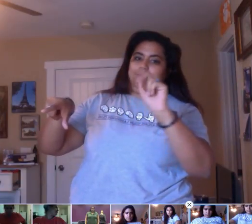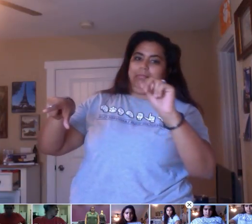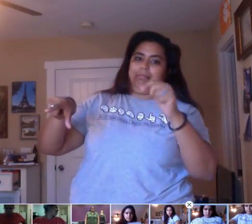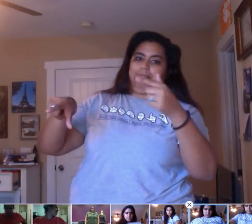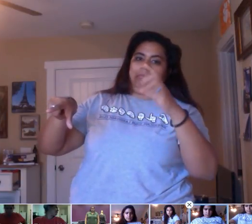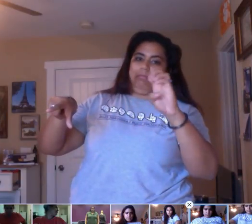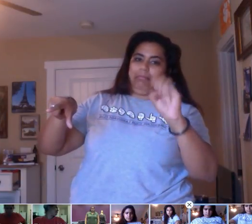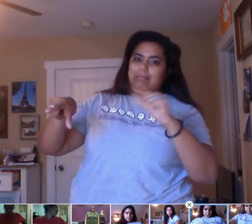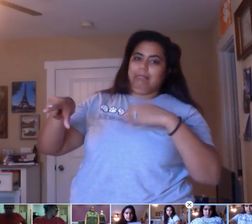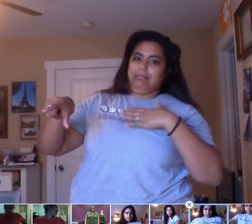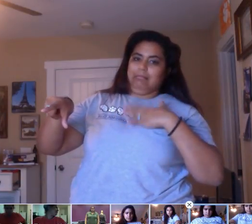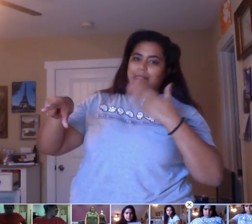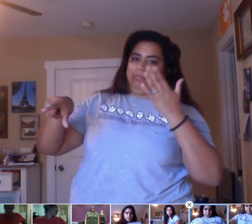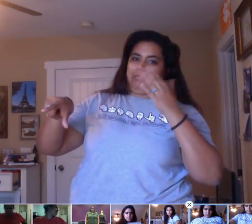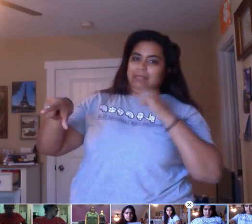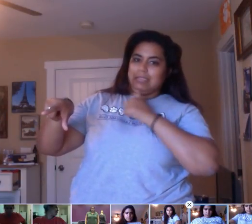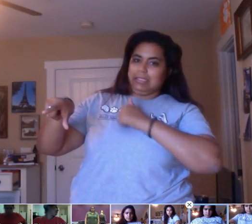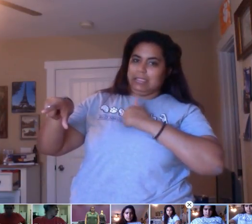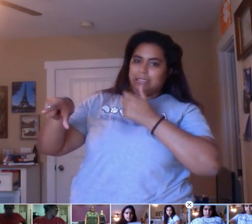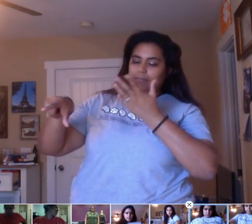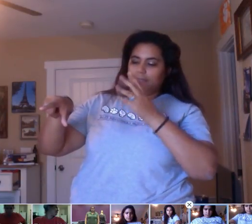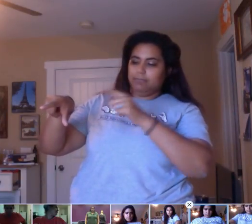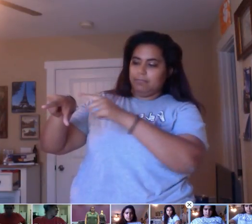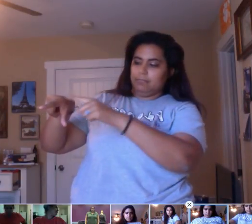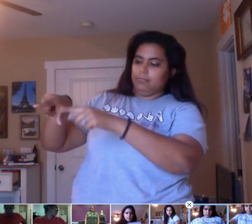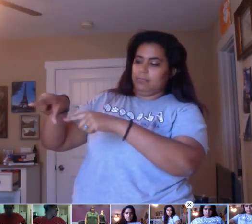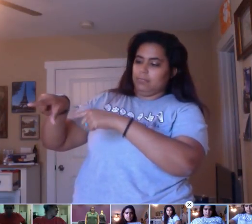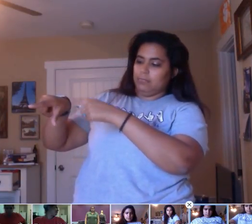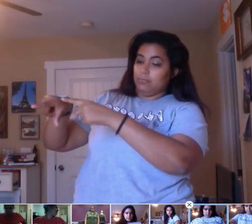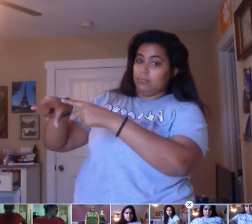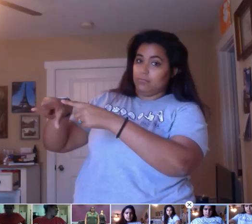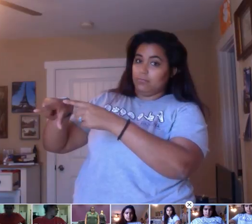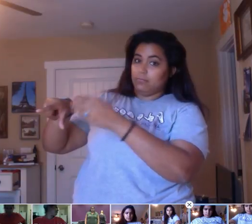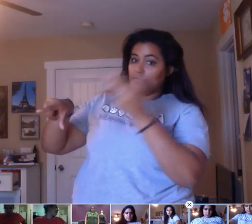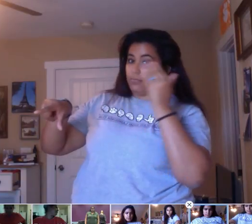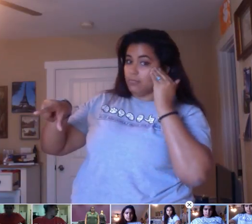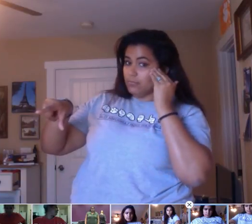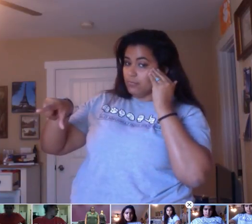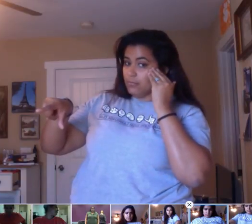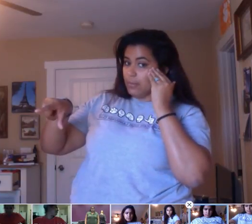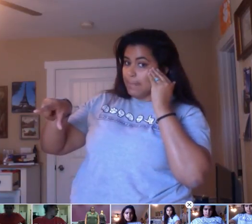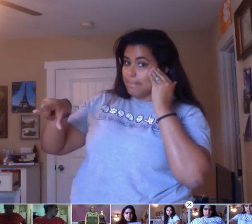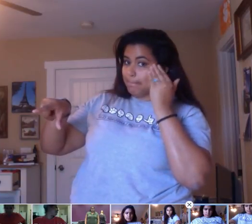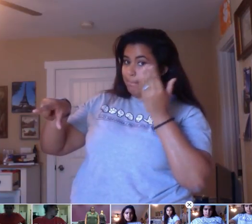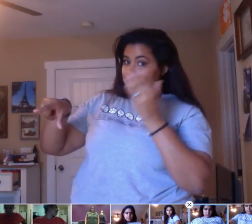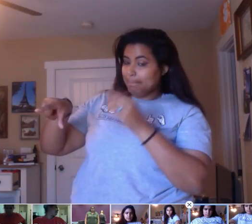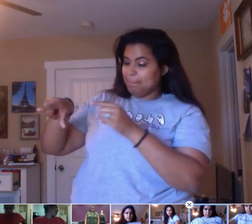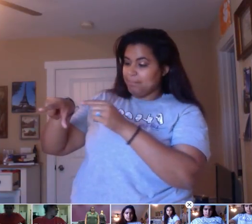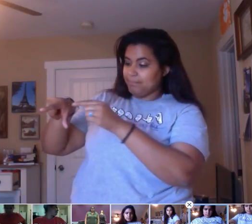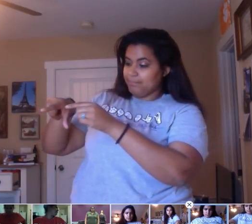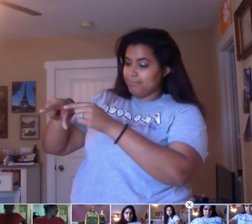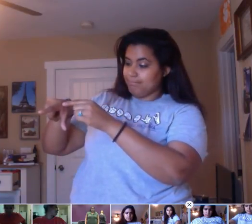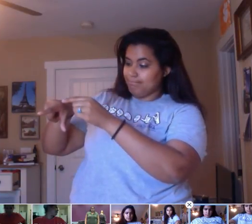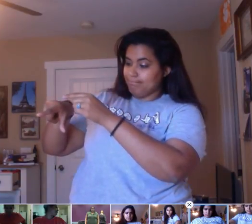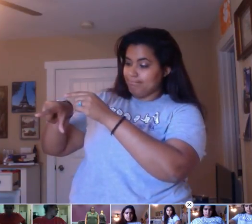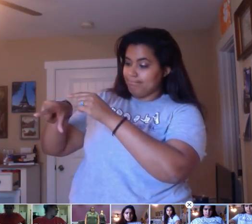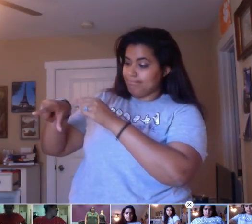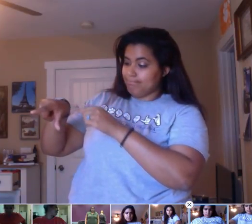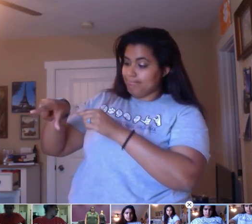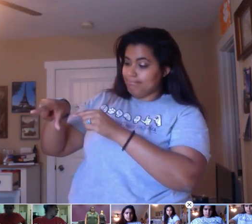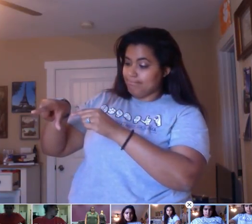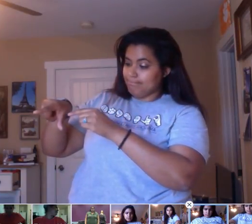an ugly circle, but that's my angle. Sorry. Um, so if